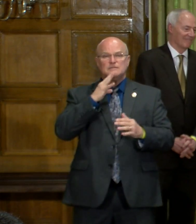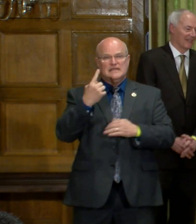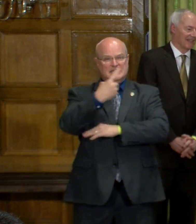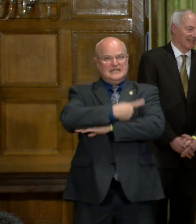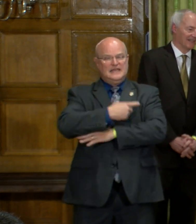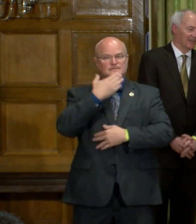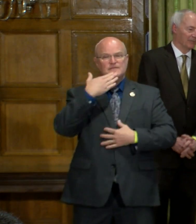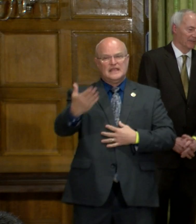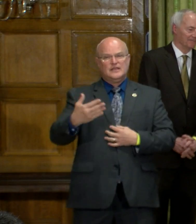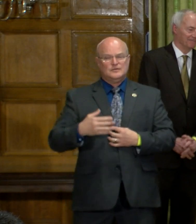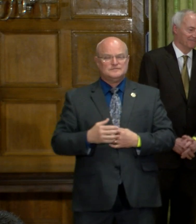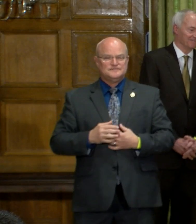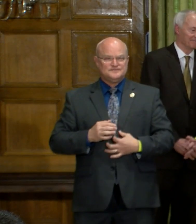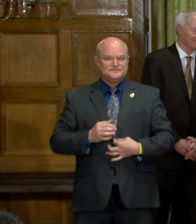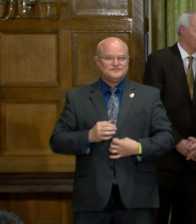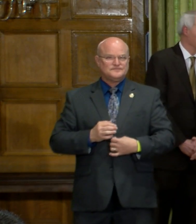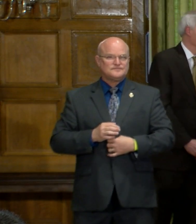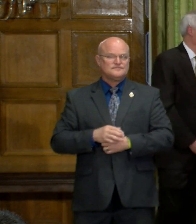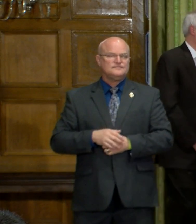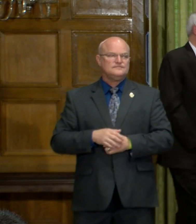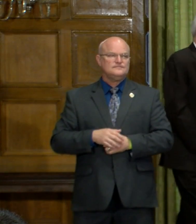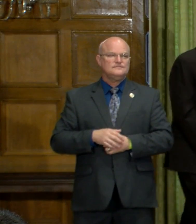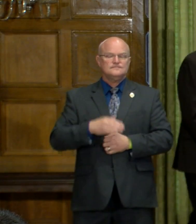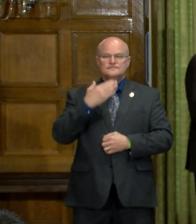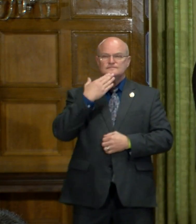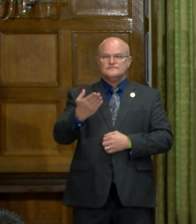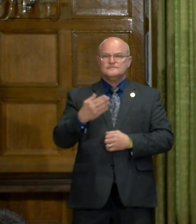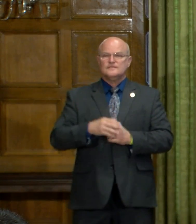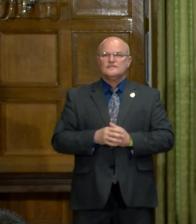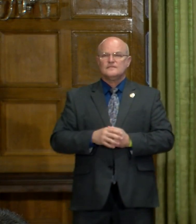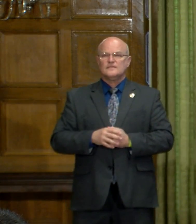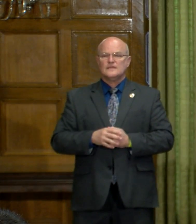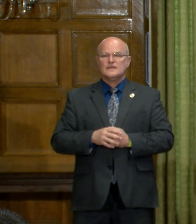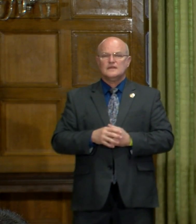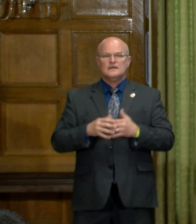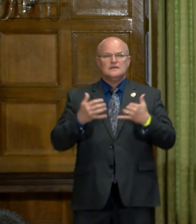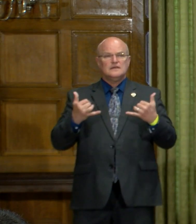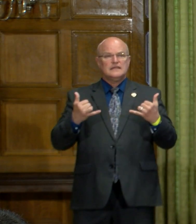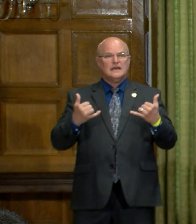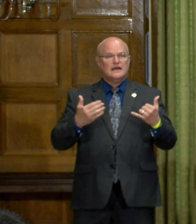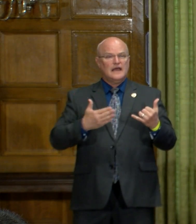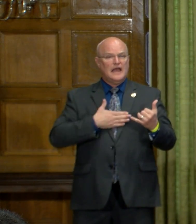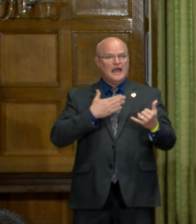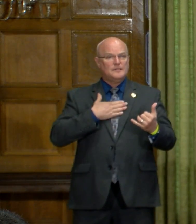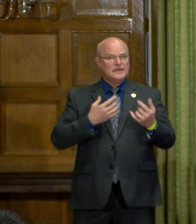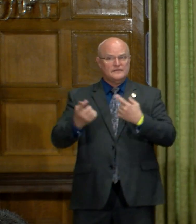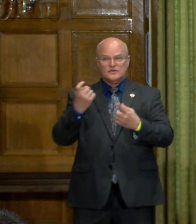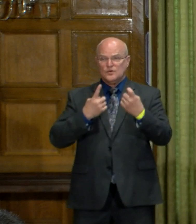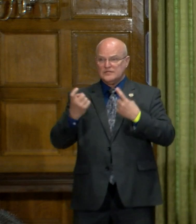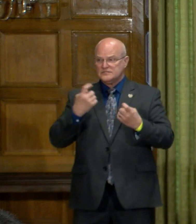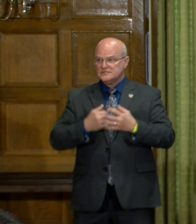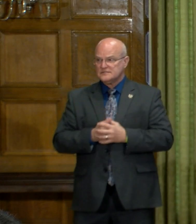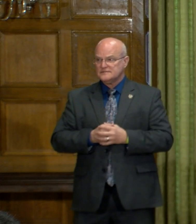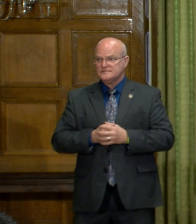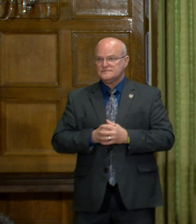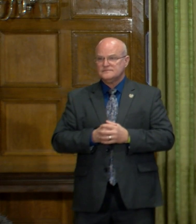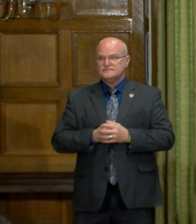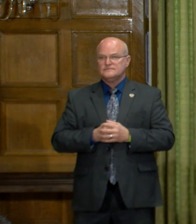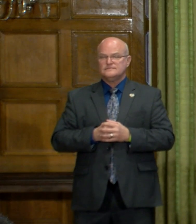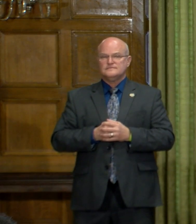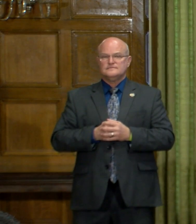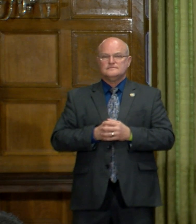you. Thank you, Bill. And with that, we'd be happy to take any questions.